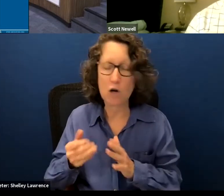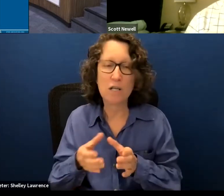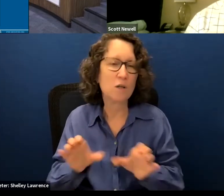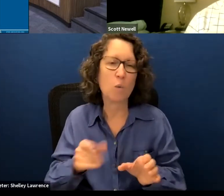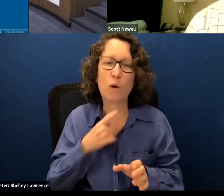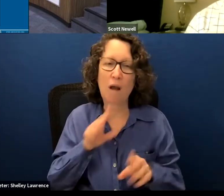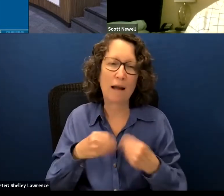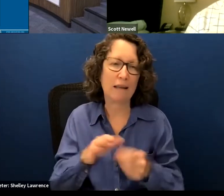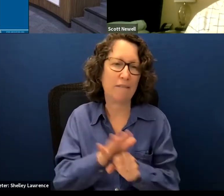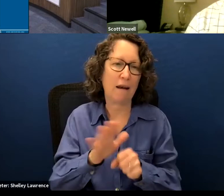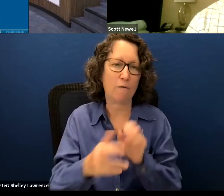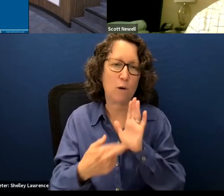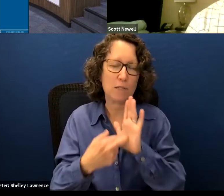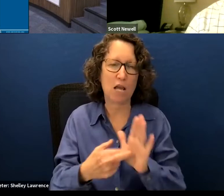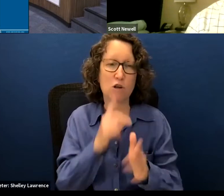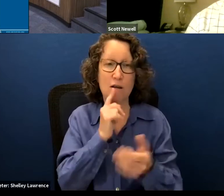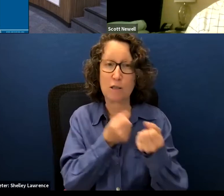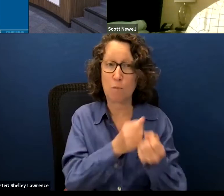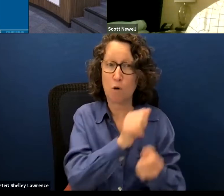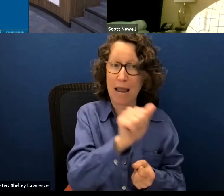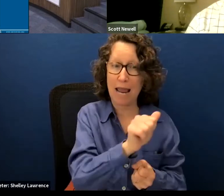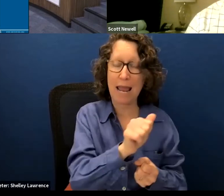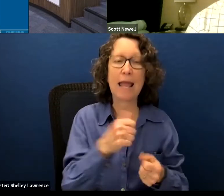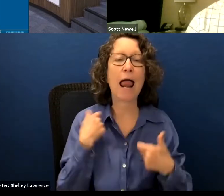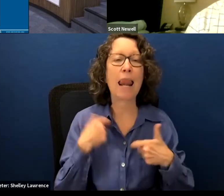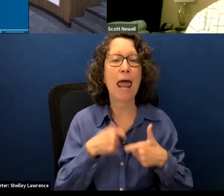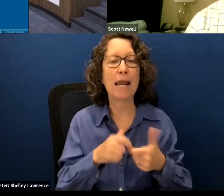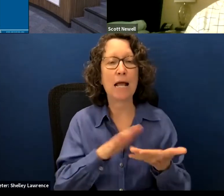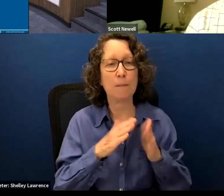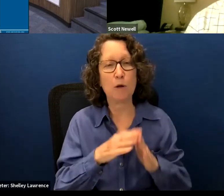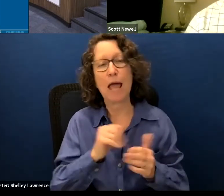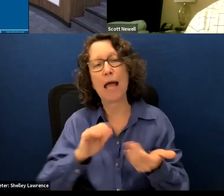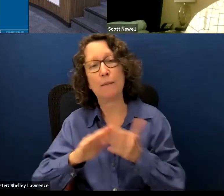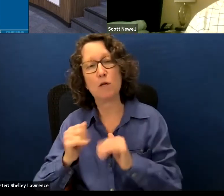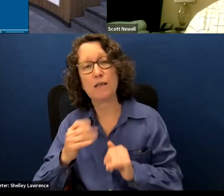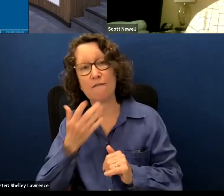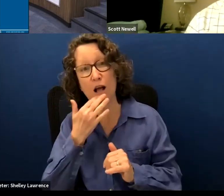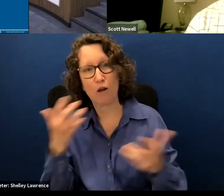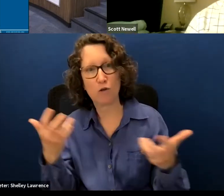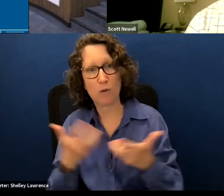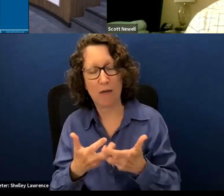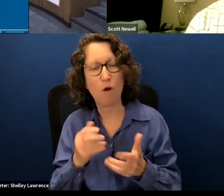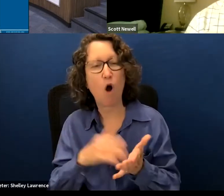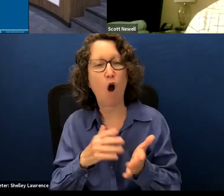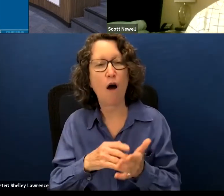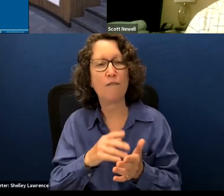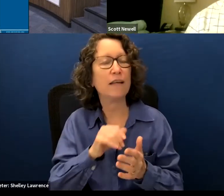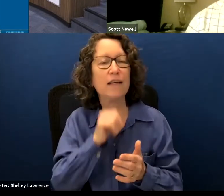support the equity map because it keeps Latinx communities and communities of color together, which often go